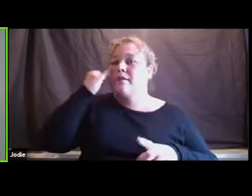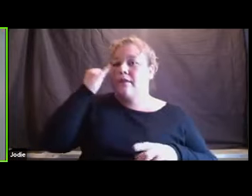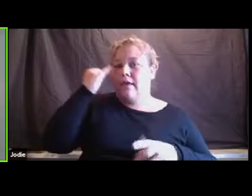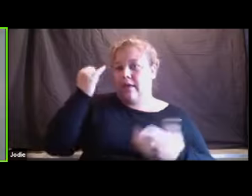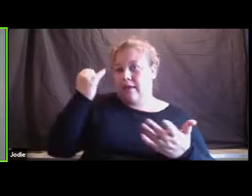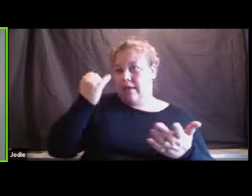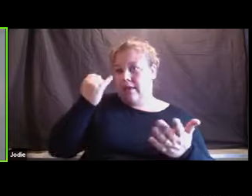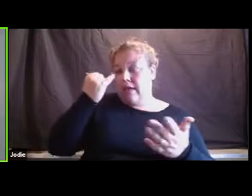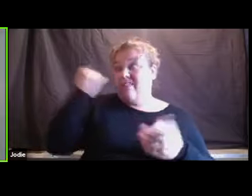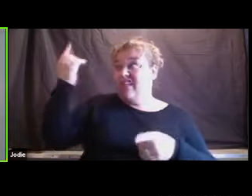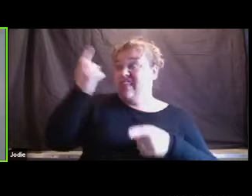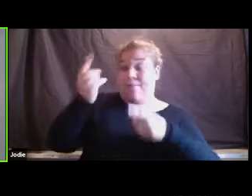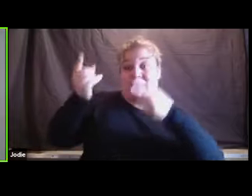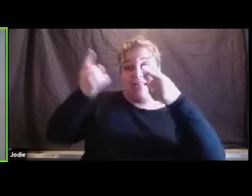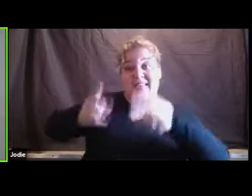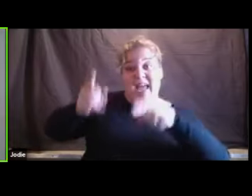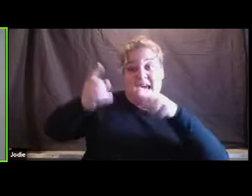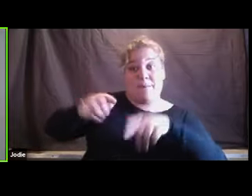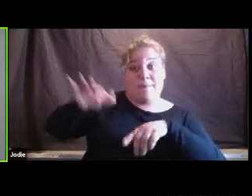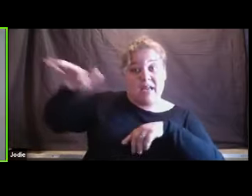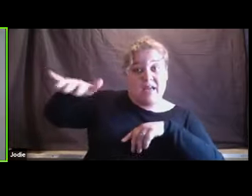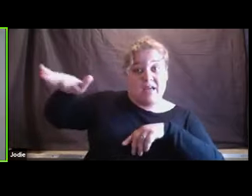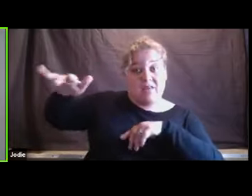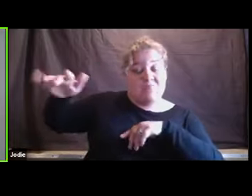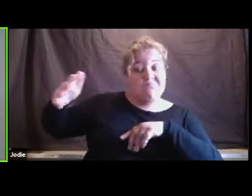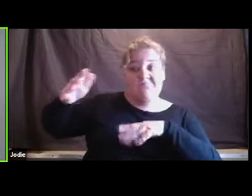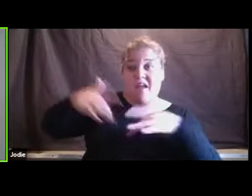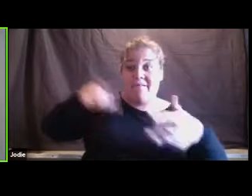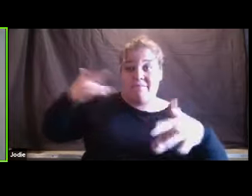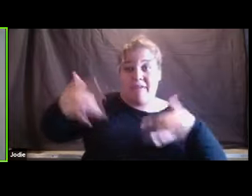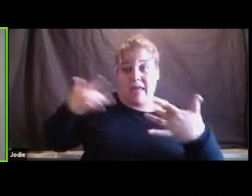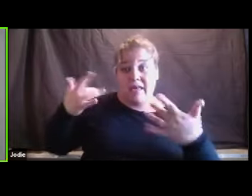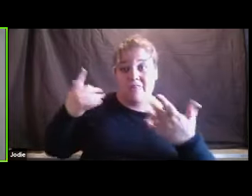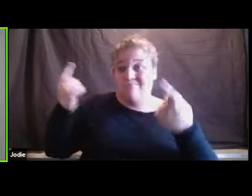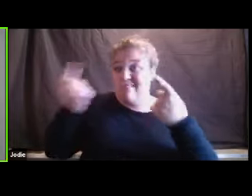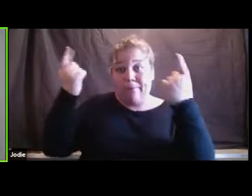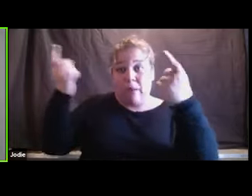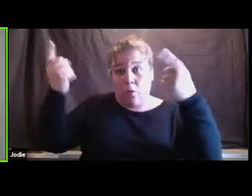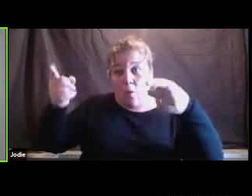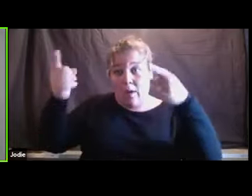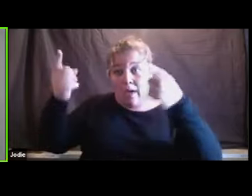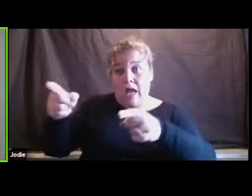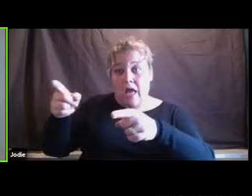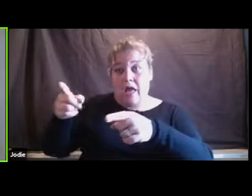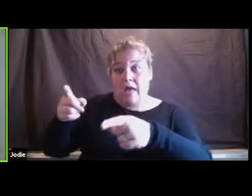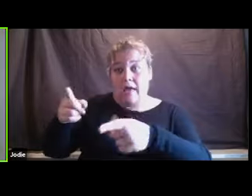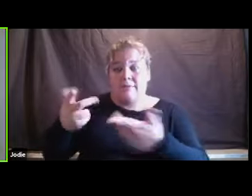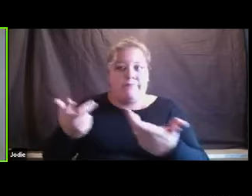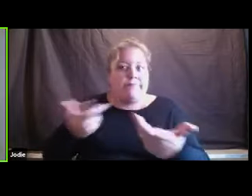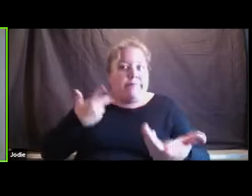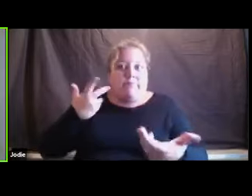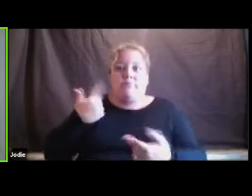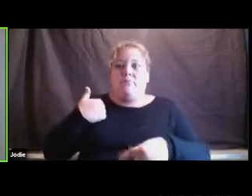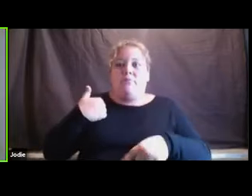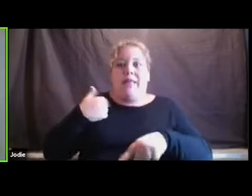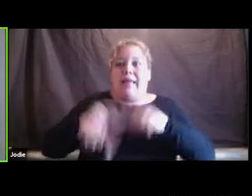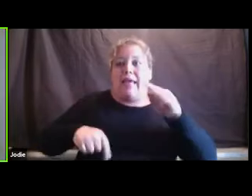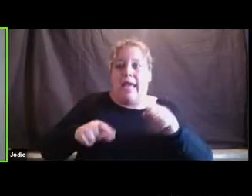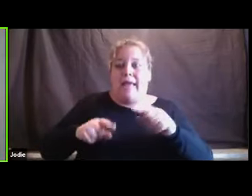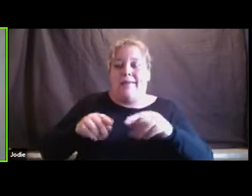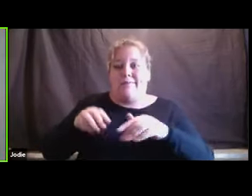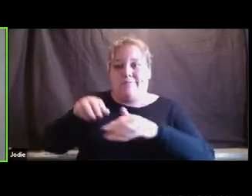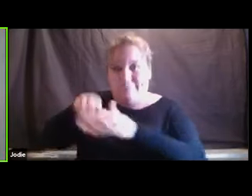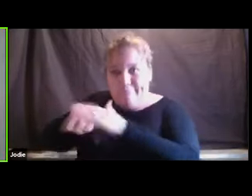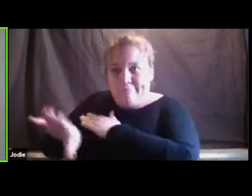being planned, we really, the enforcement side of it is not likely to be